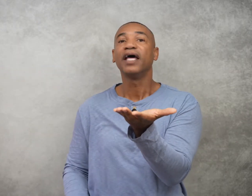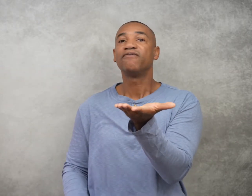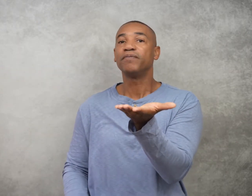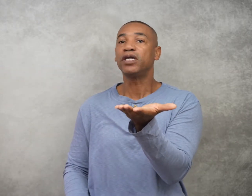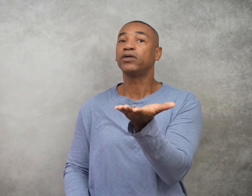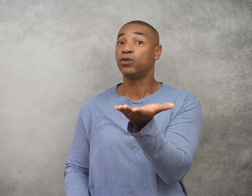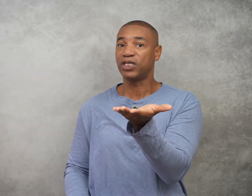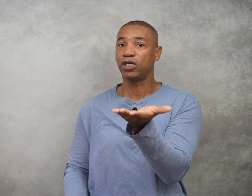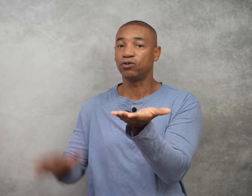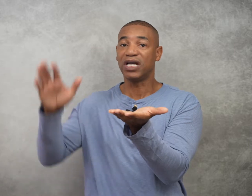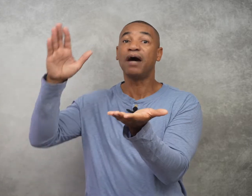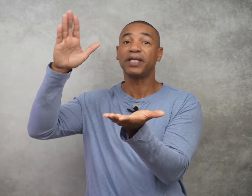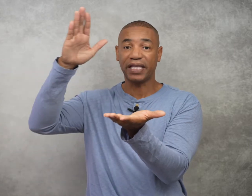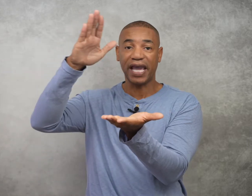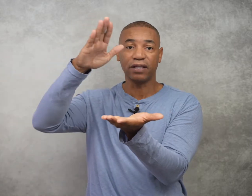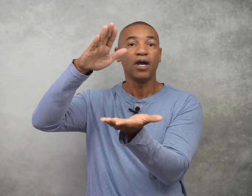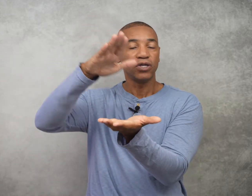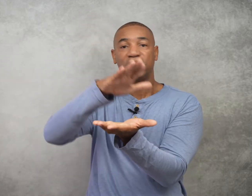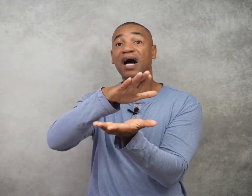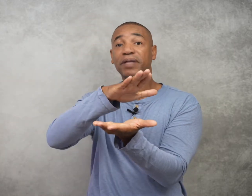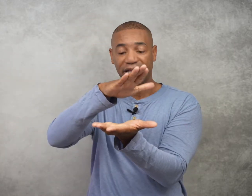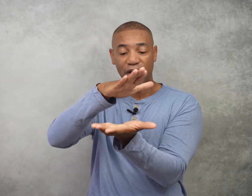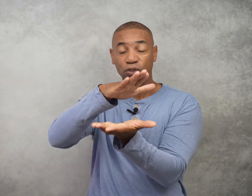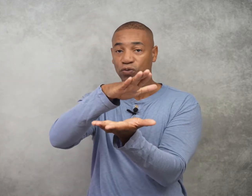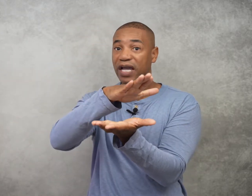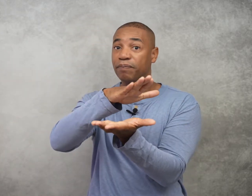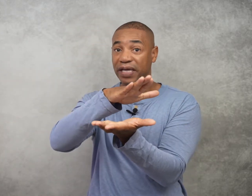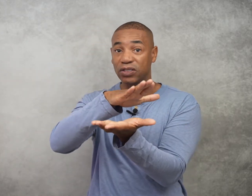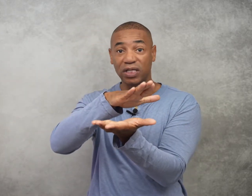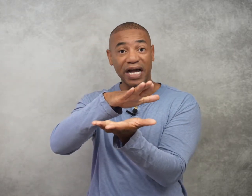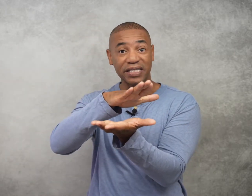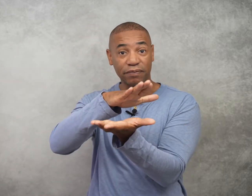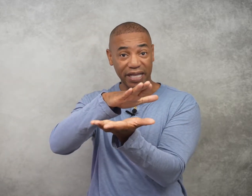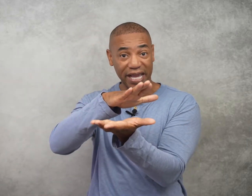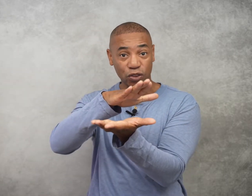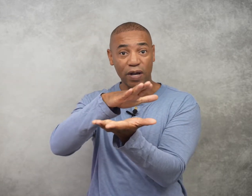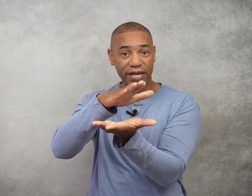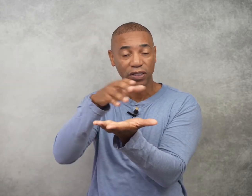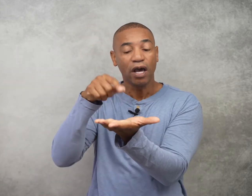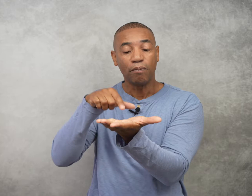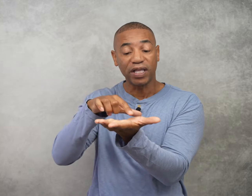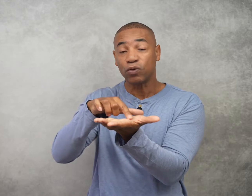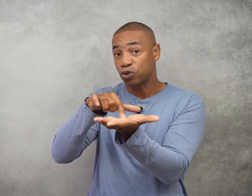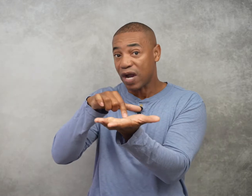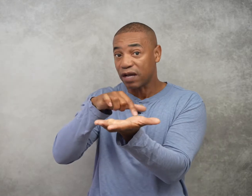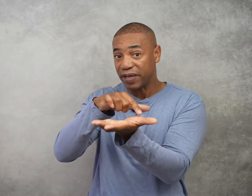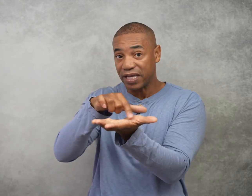From here, you'll take your dominant hand. Your dominant hand will strike up against the non-dominant hand twice, but it will strike up against